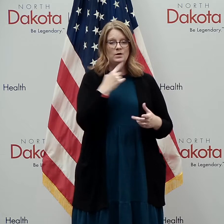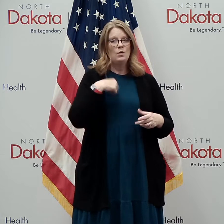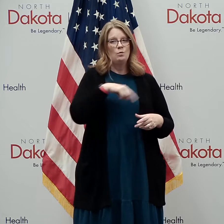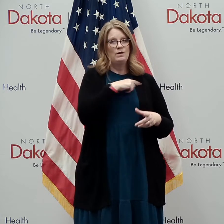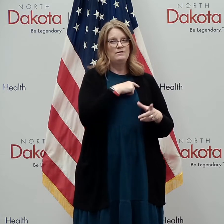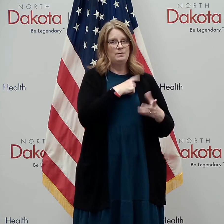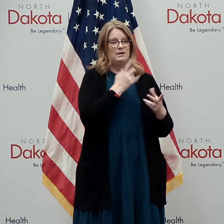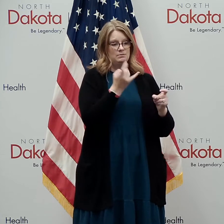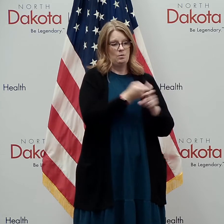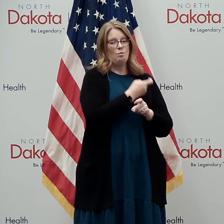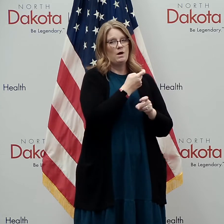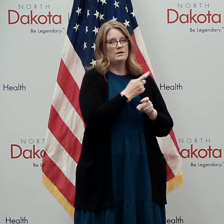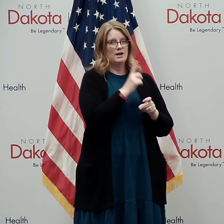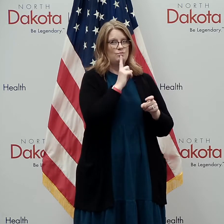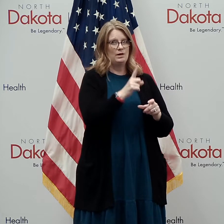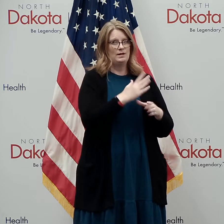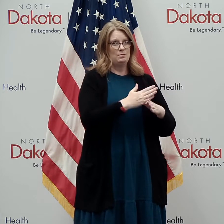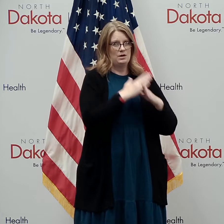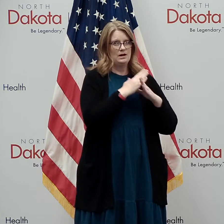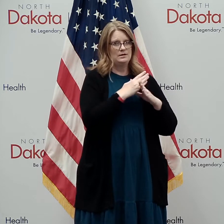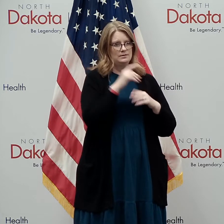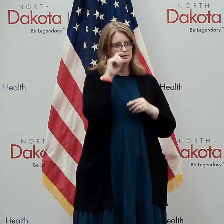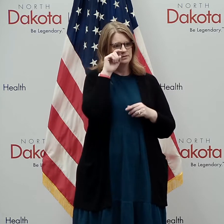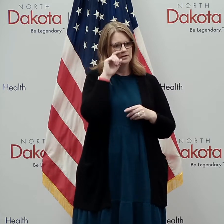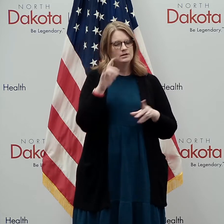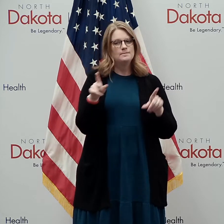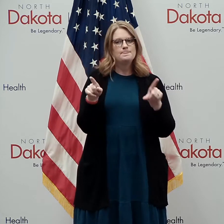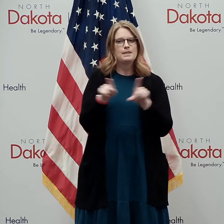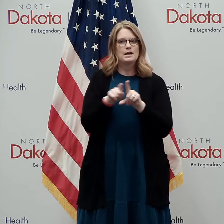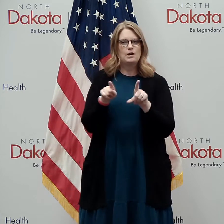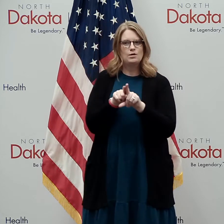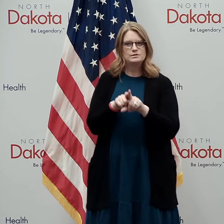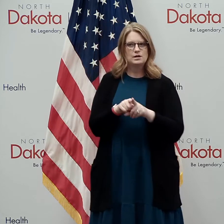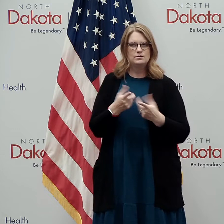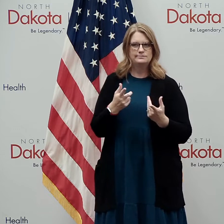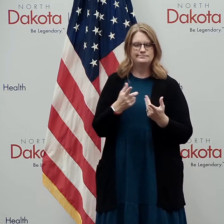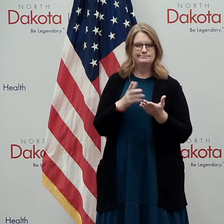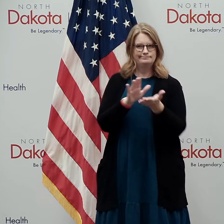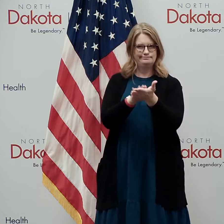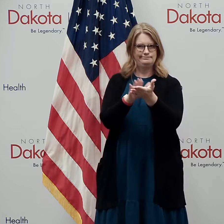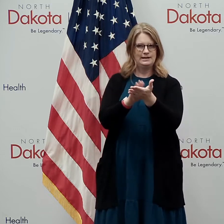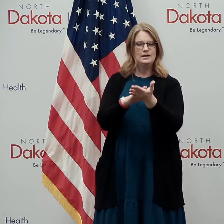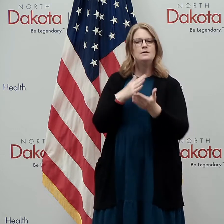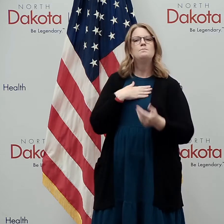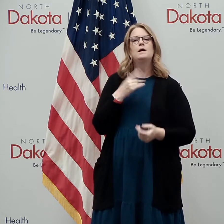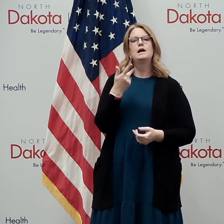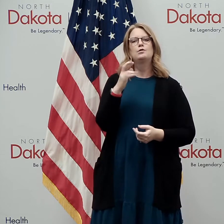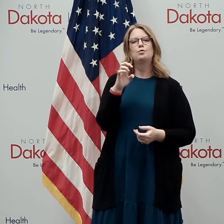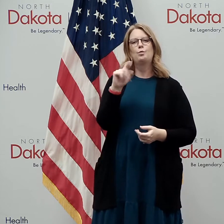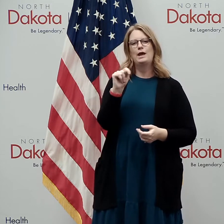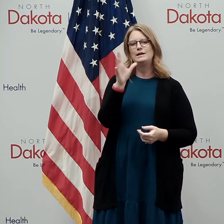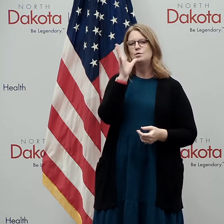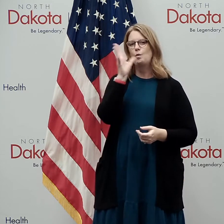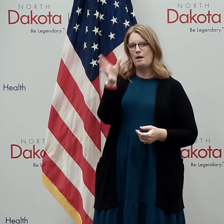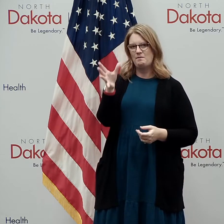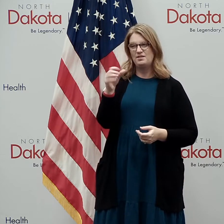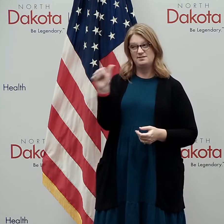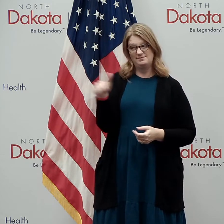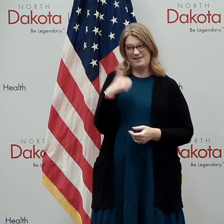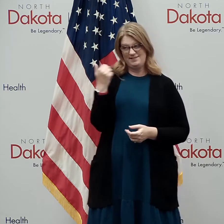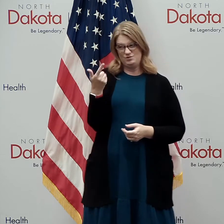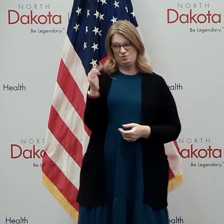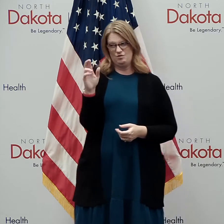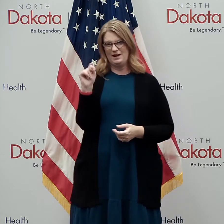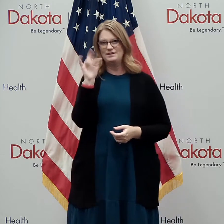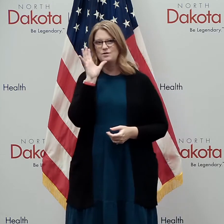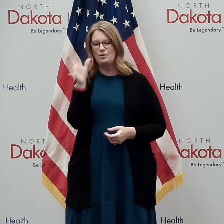and fiercely protected. I want to also give a personal shout out to my great-grandmother and many other people's great-grandmother,